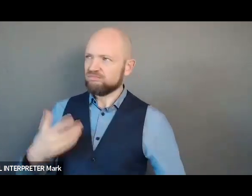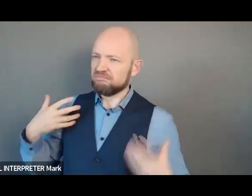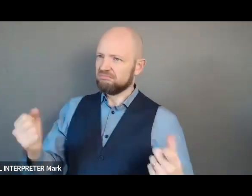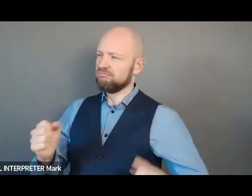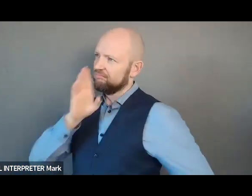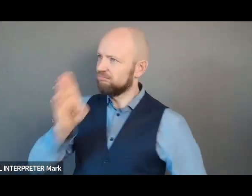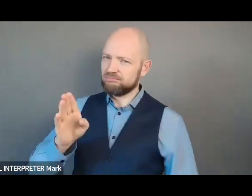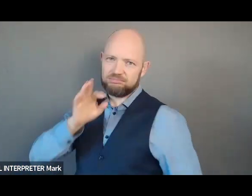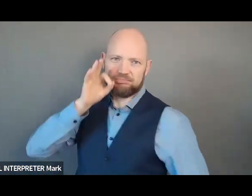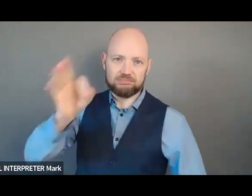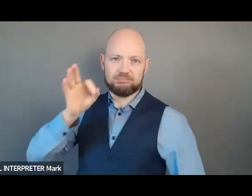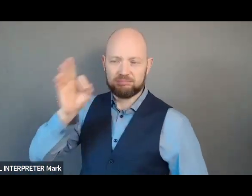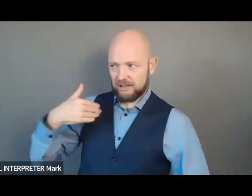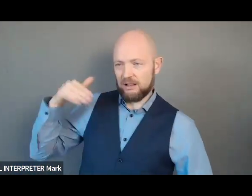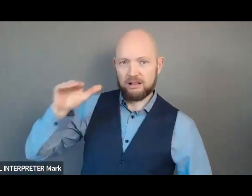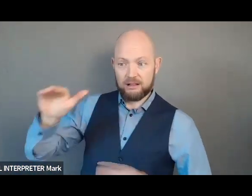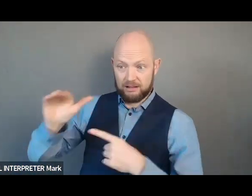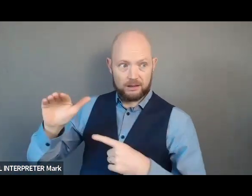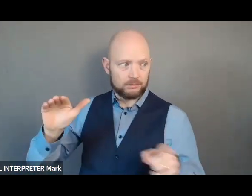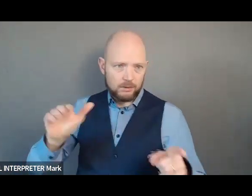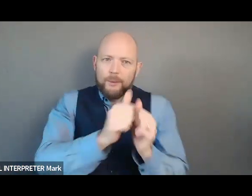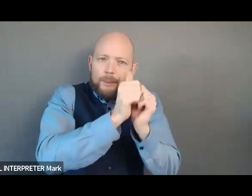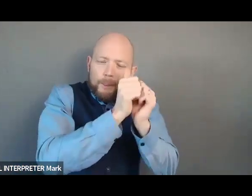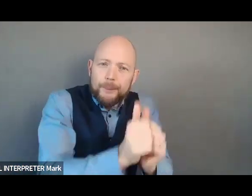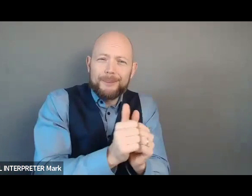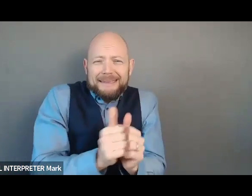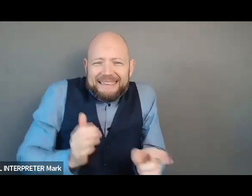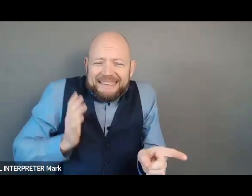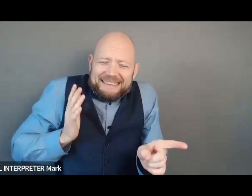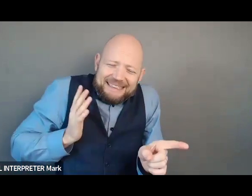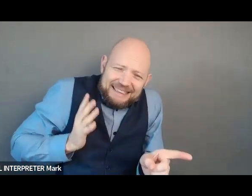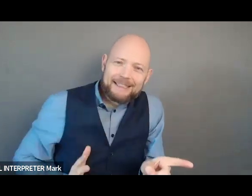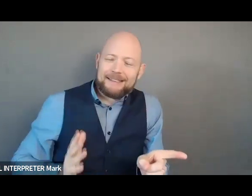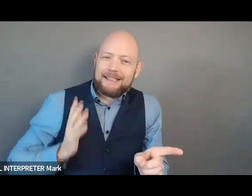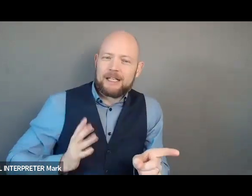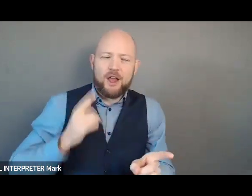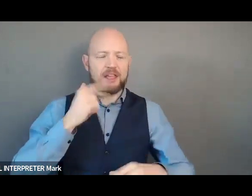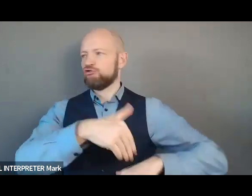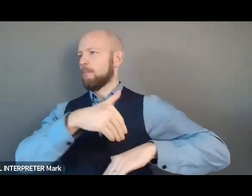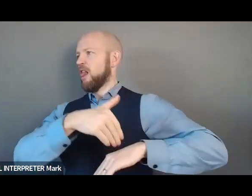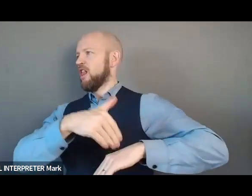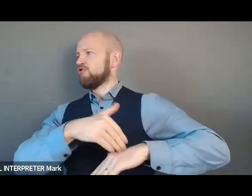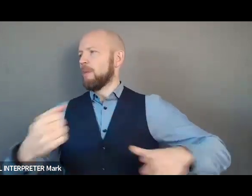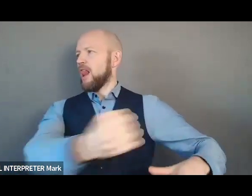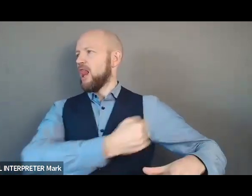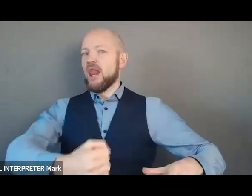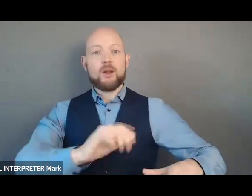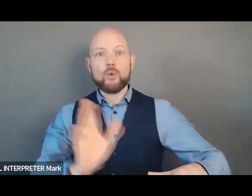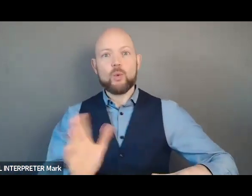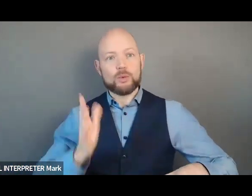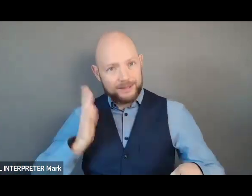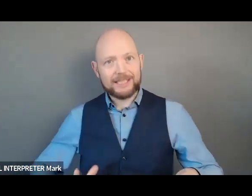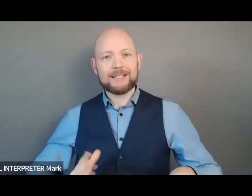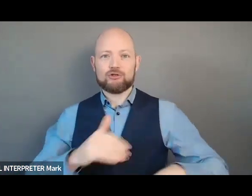the boat. But actually you desperately need us troublemakers to stepping up, because we